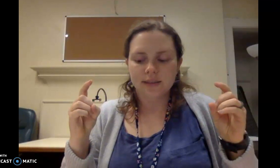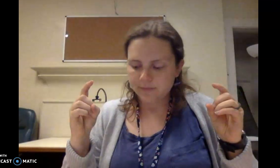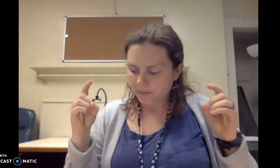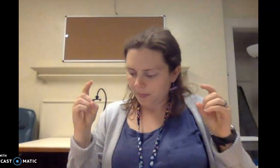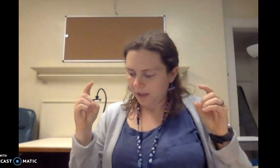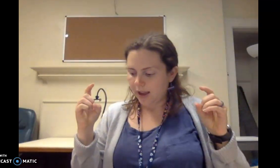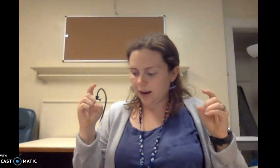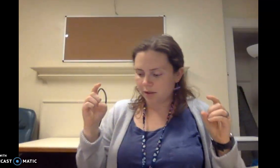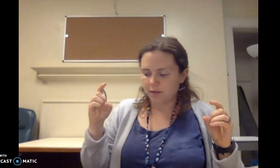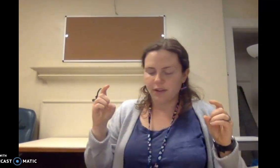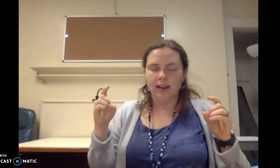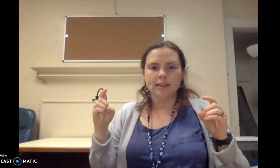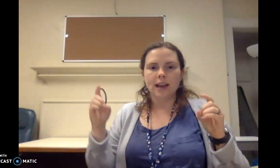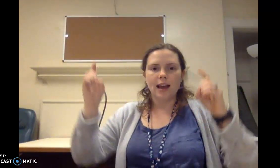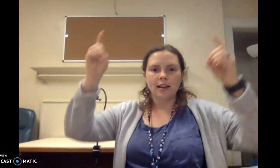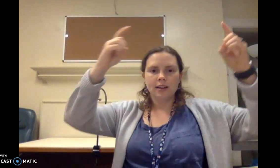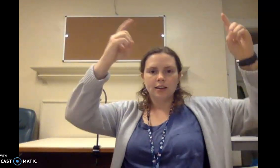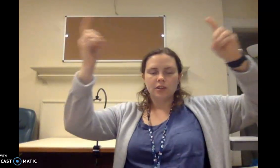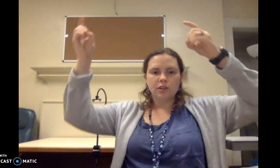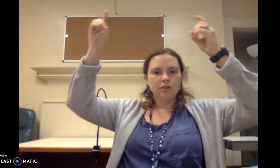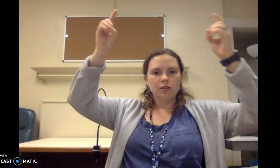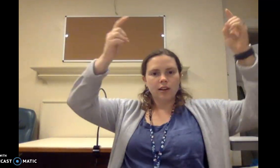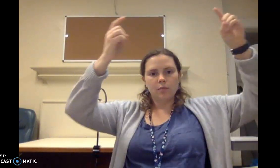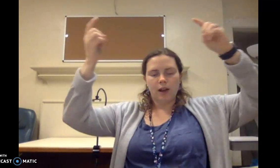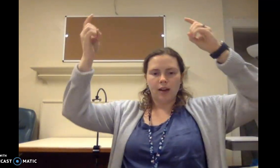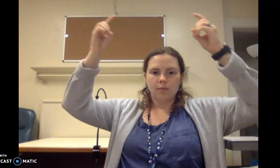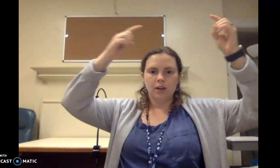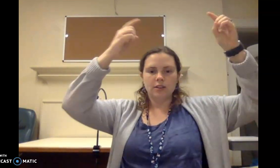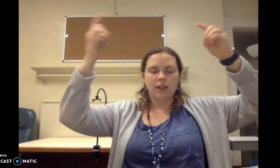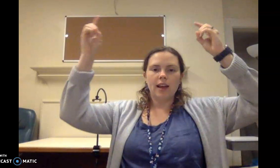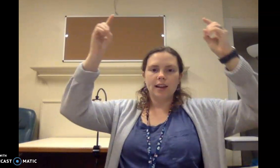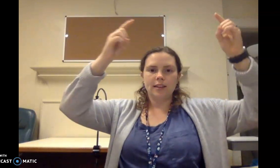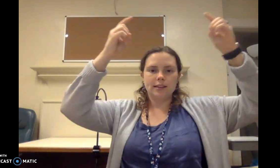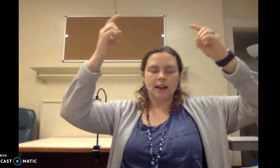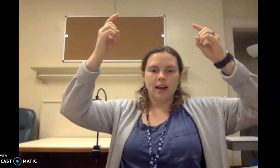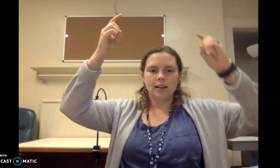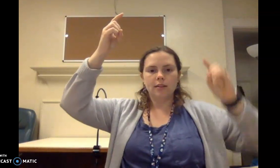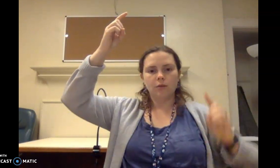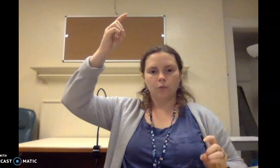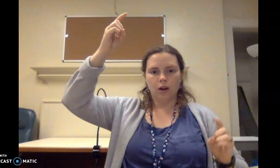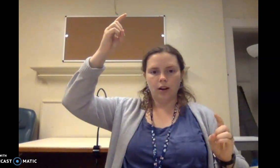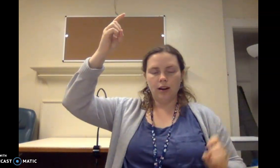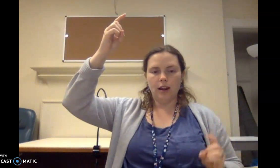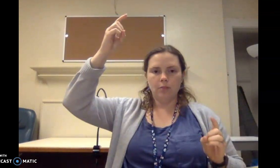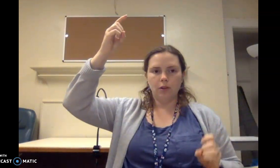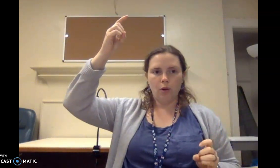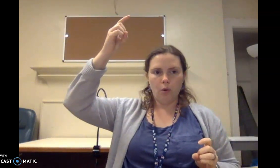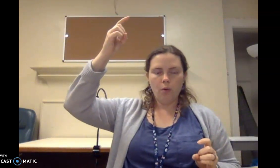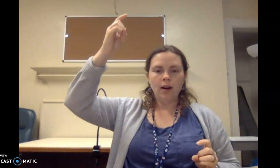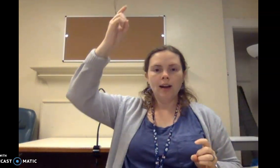Jill. Okay, now we're going to fly in the sky. Two little blackbirds flying in the sky. One named Low